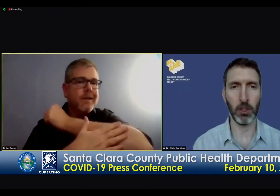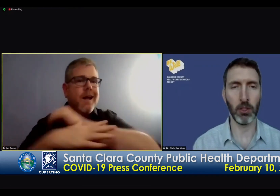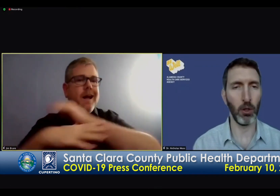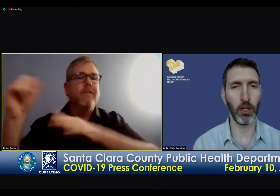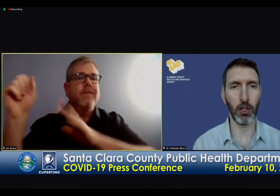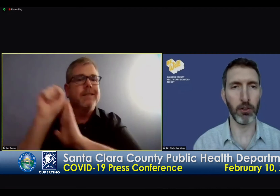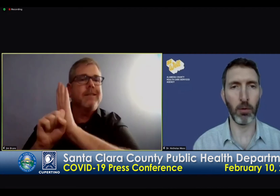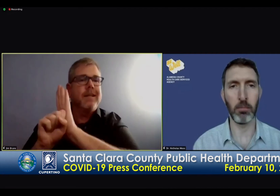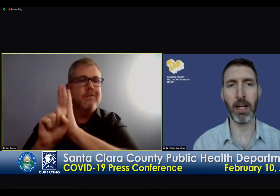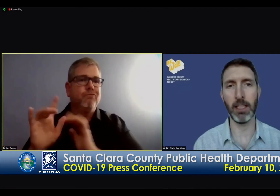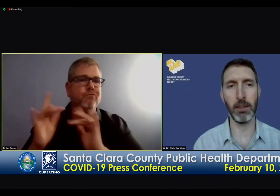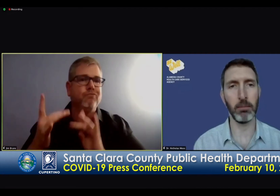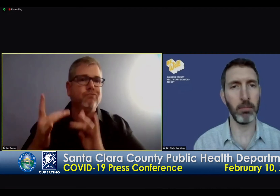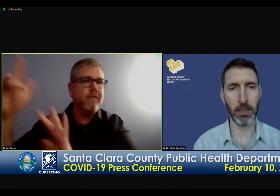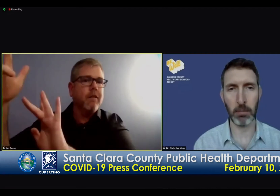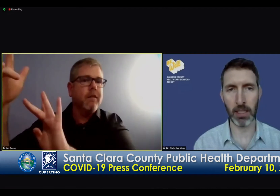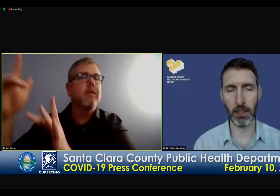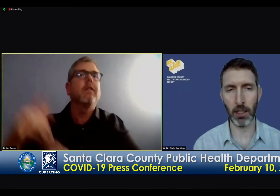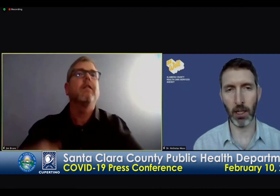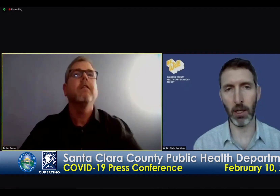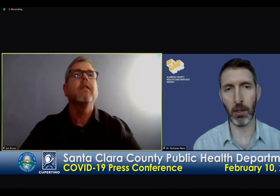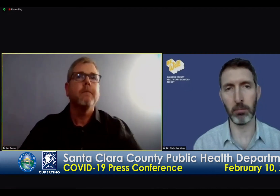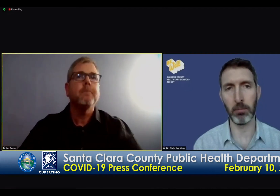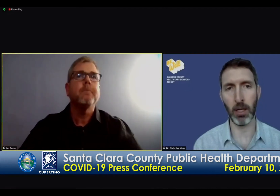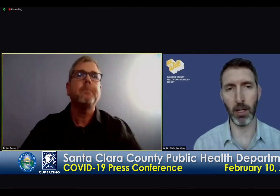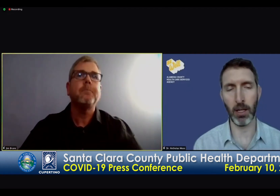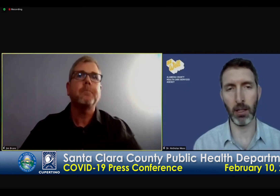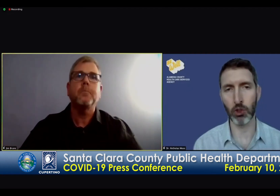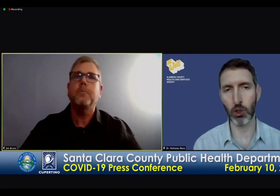You know, there are many